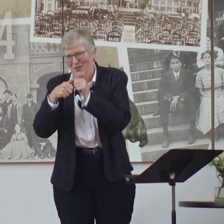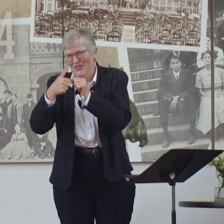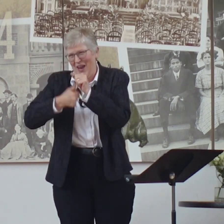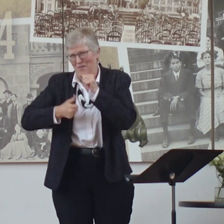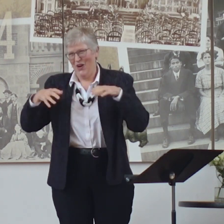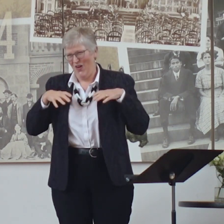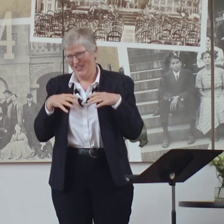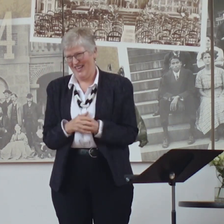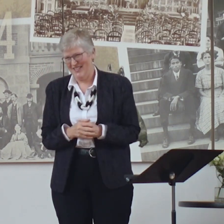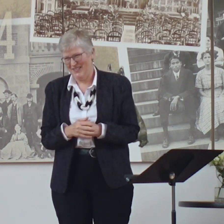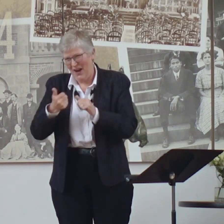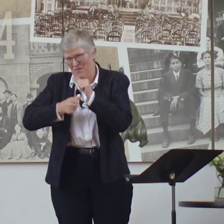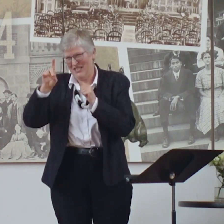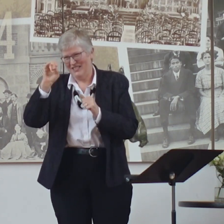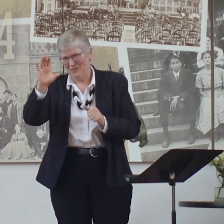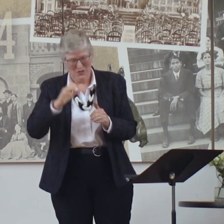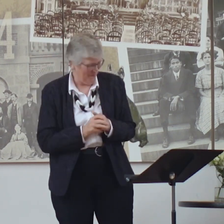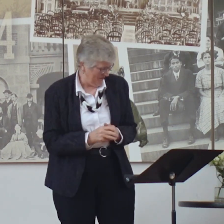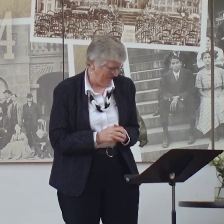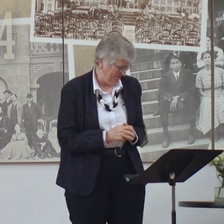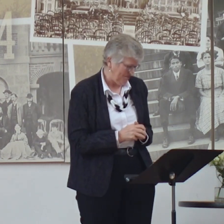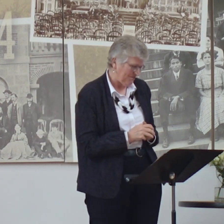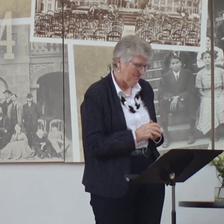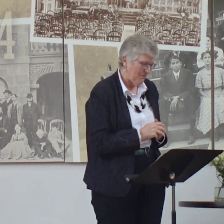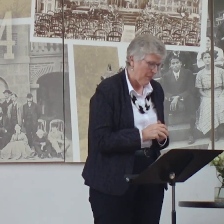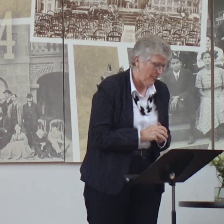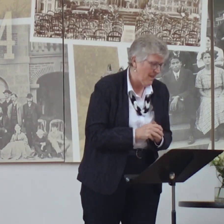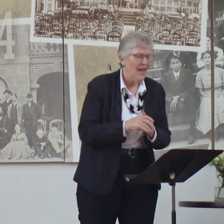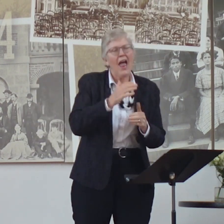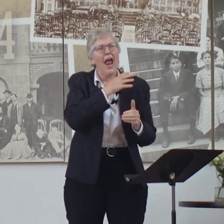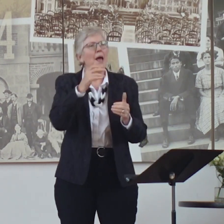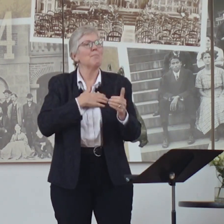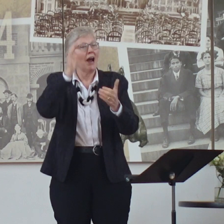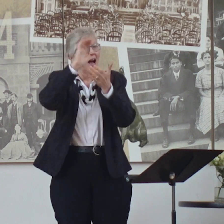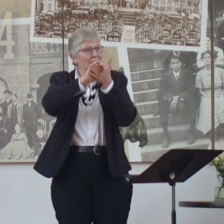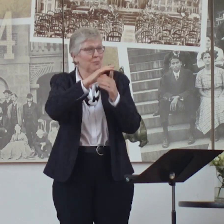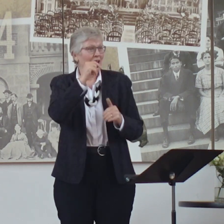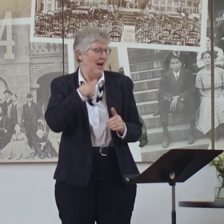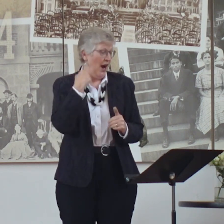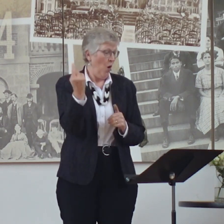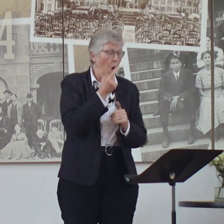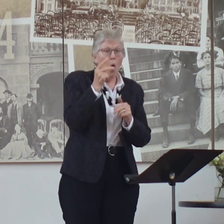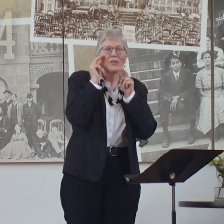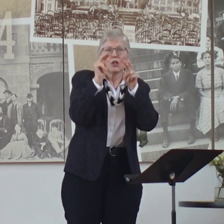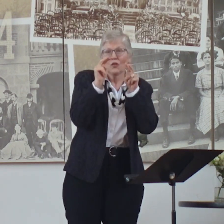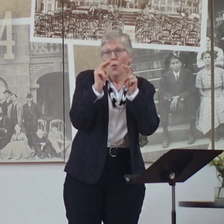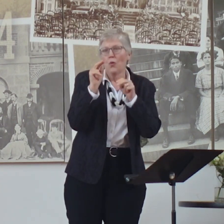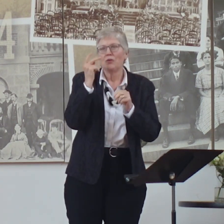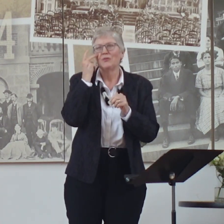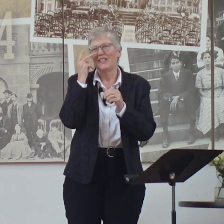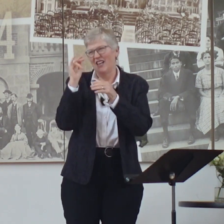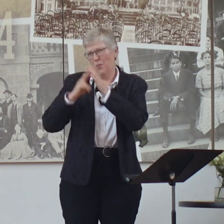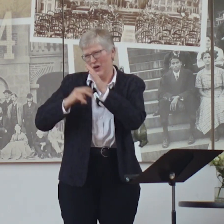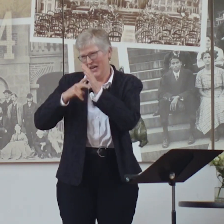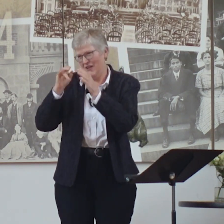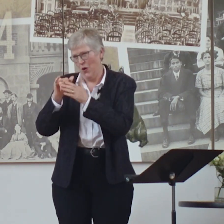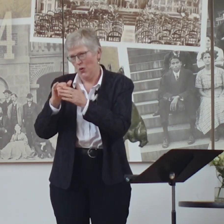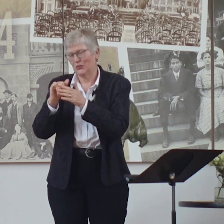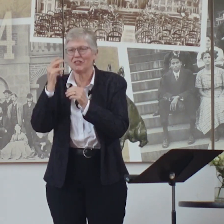She had a newsletter every holiday around December. We always looked forward to, my husband and I always looked forward to